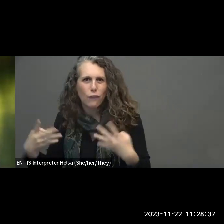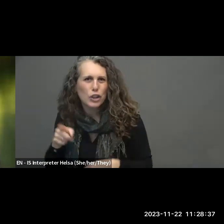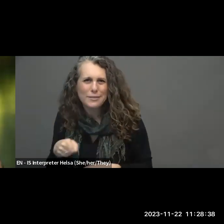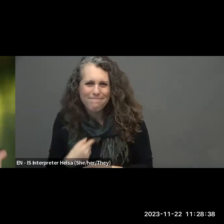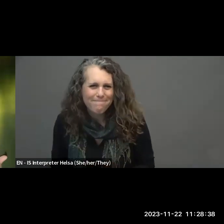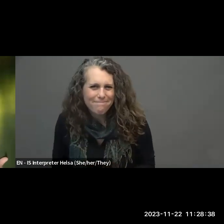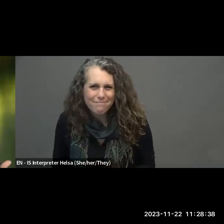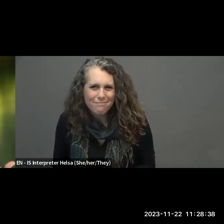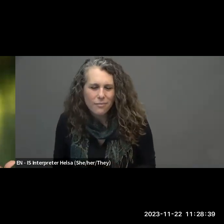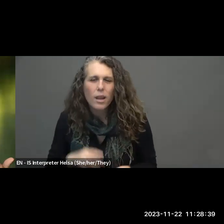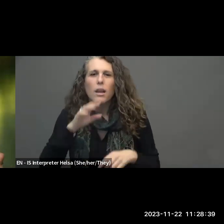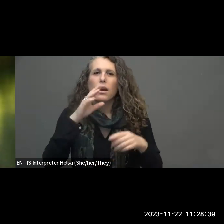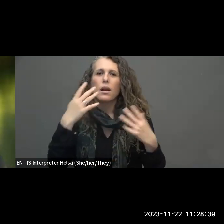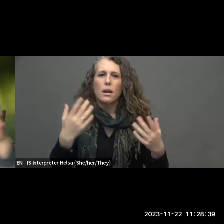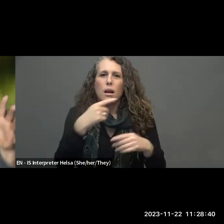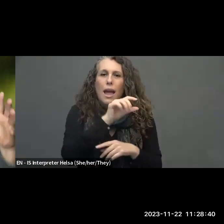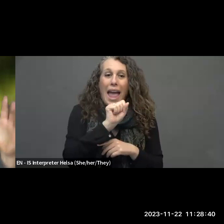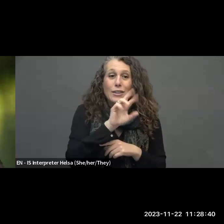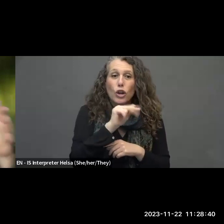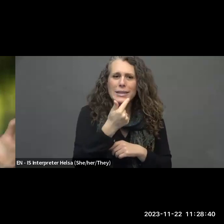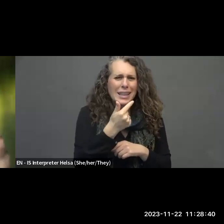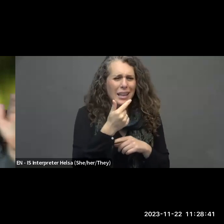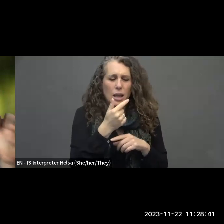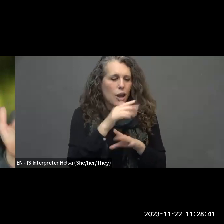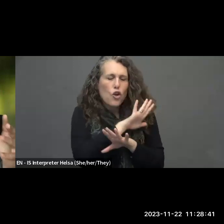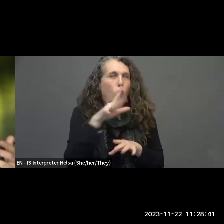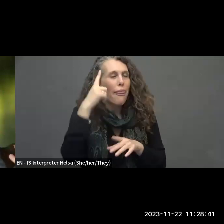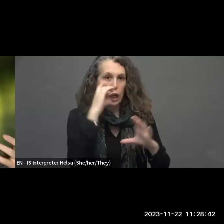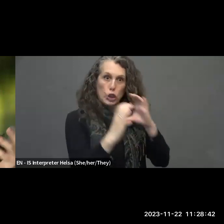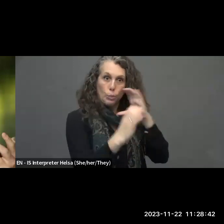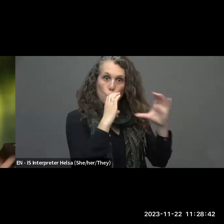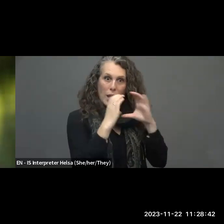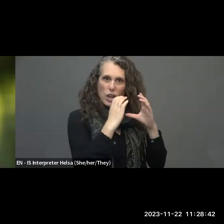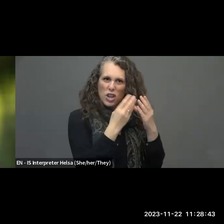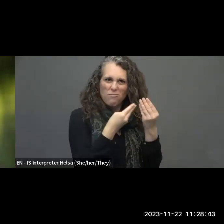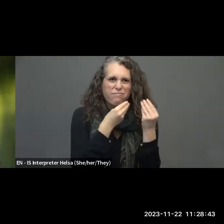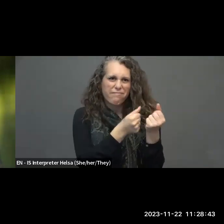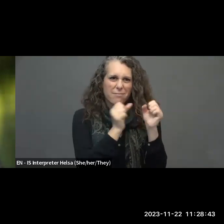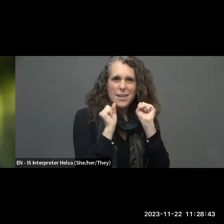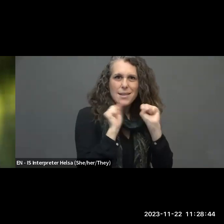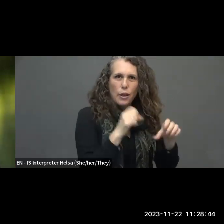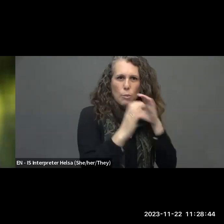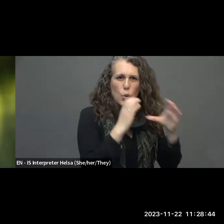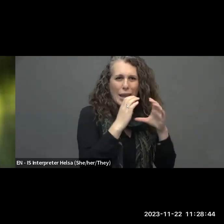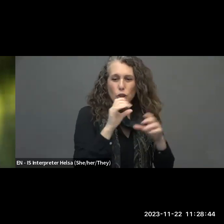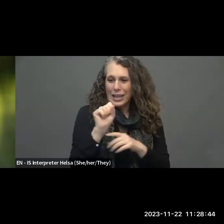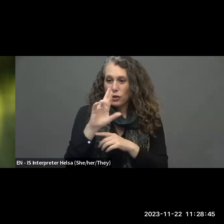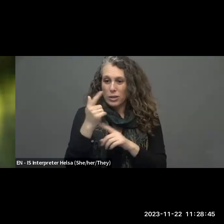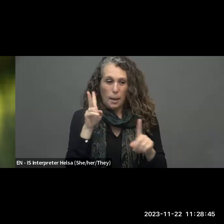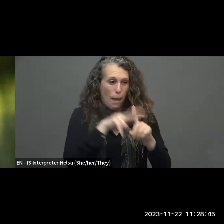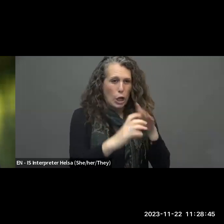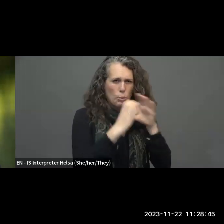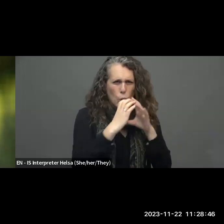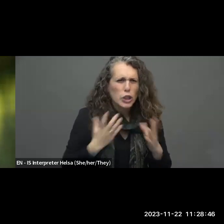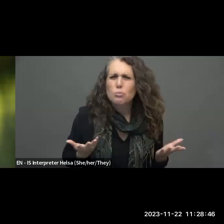not really focusing on communicative competence, right? If you frame language learning in this context, it's not really helpful. I still